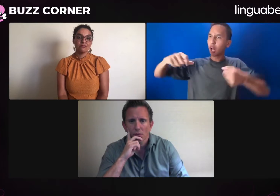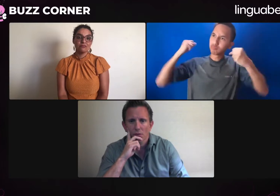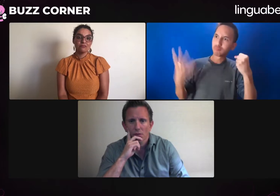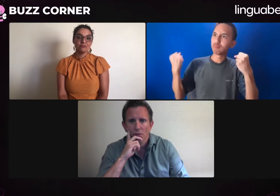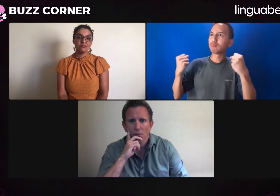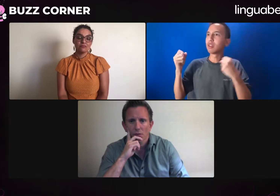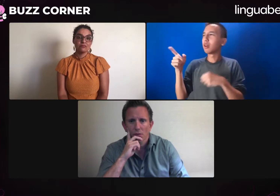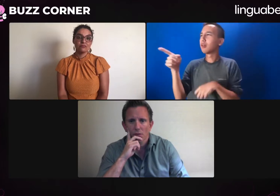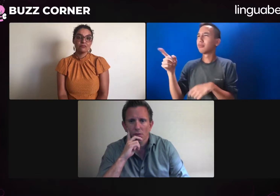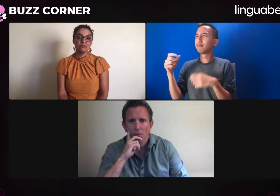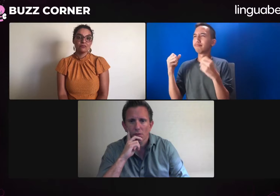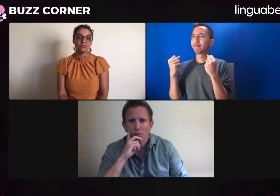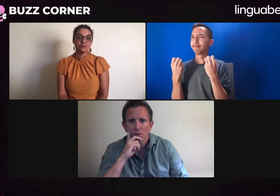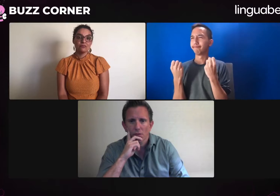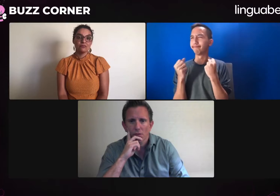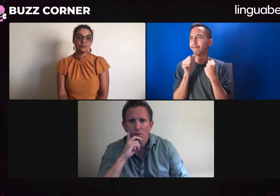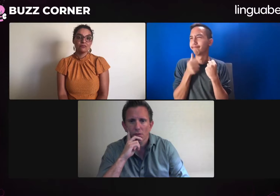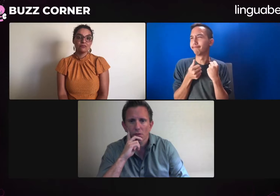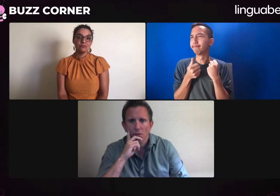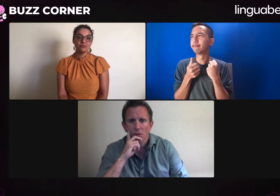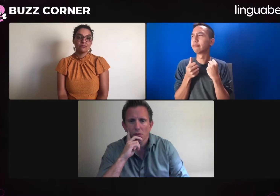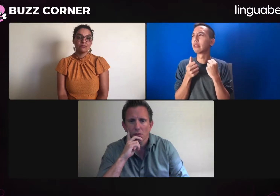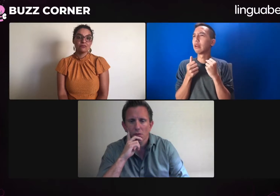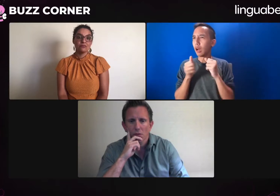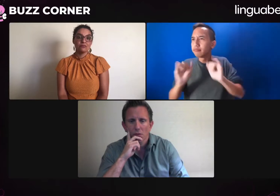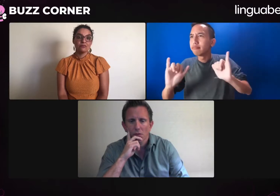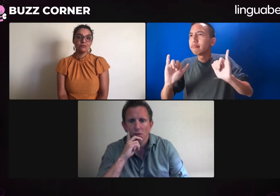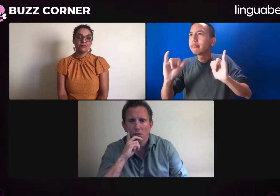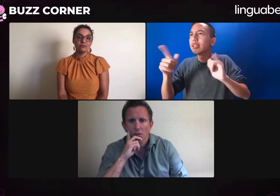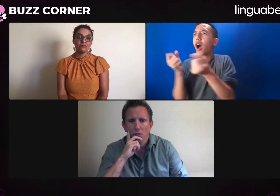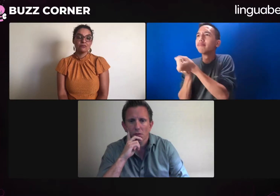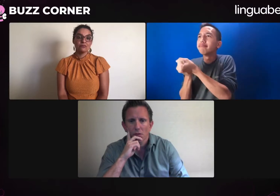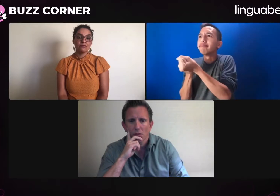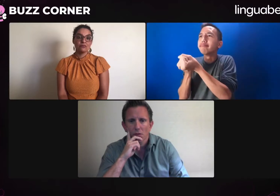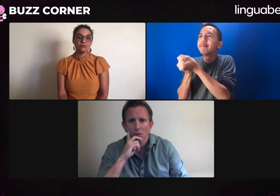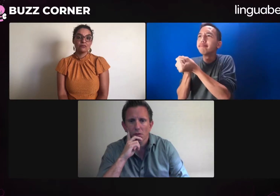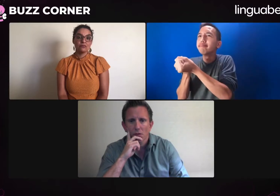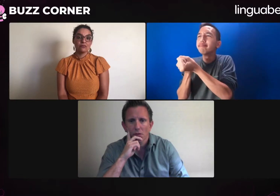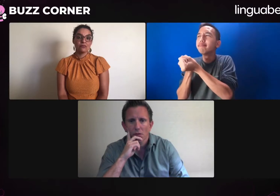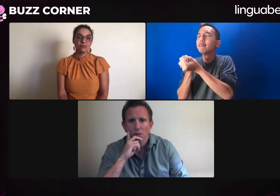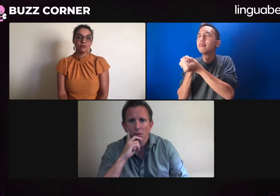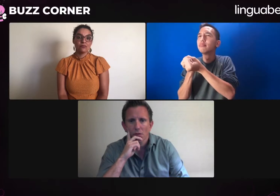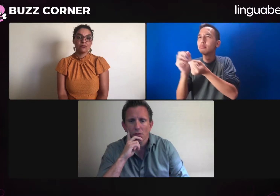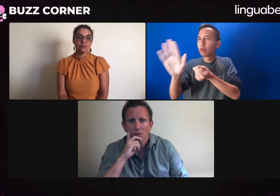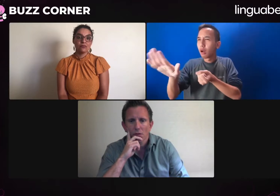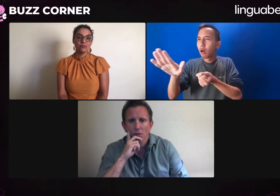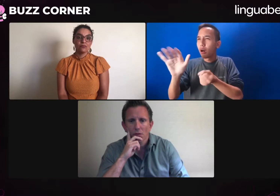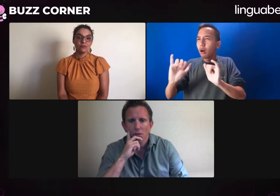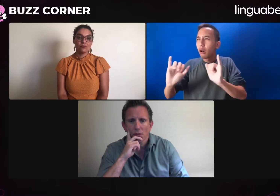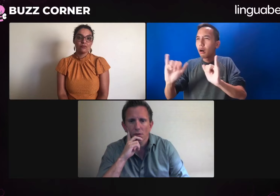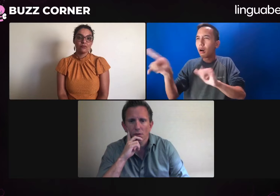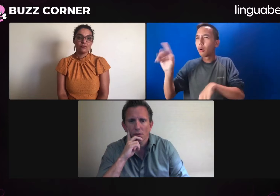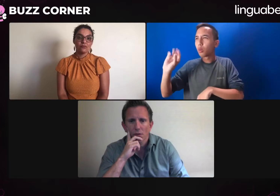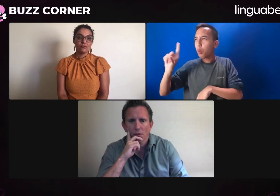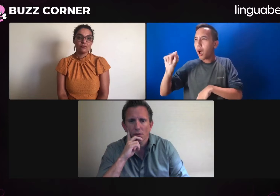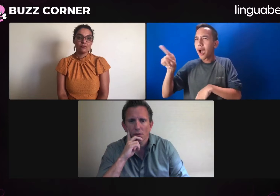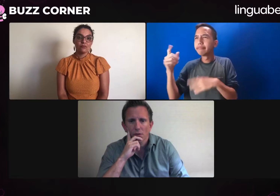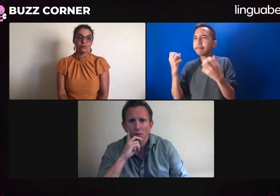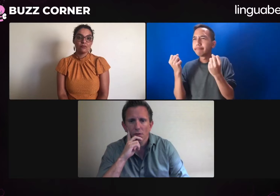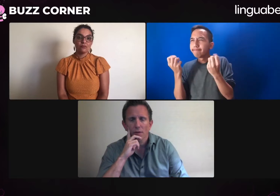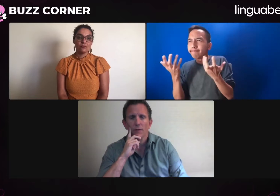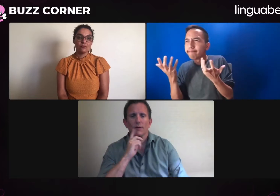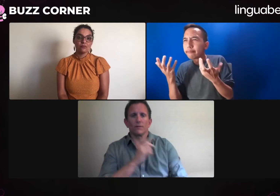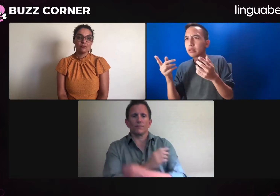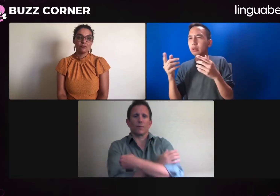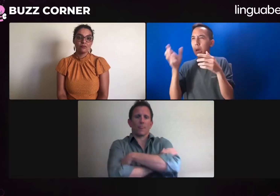was outstanding, but people did make conversation about her and some complaints, but there was